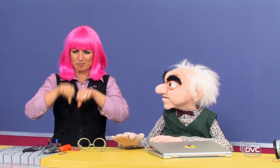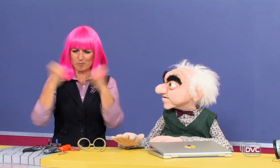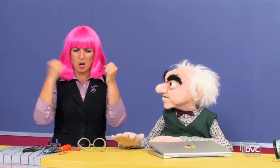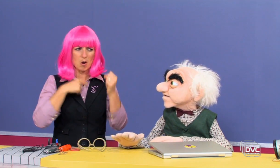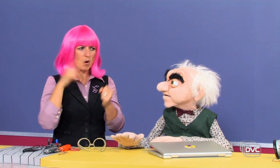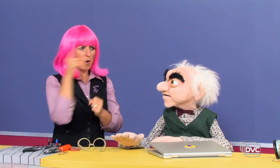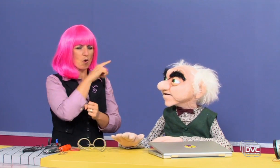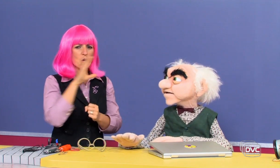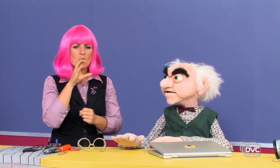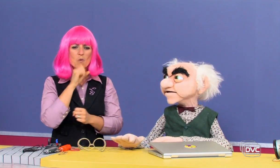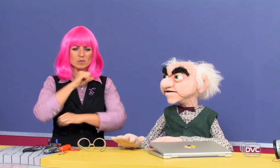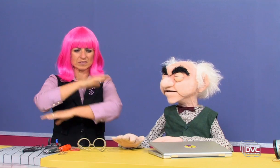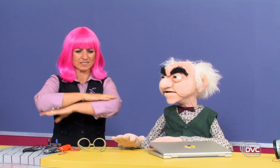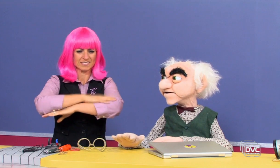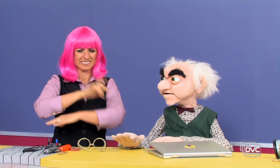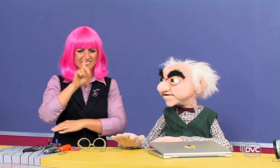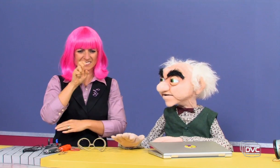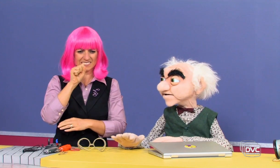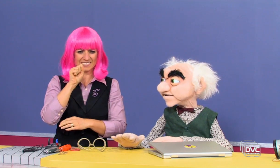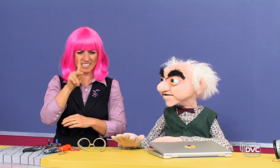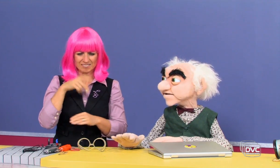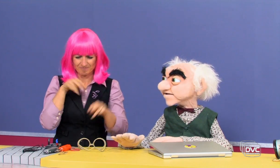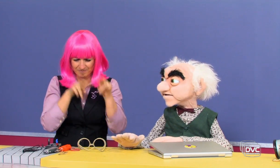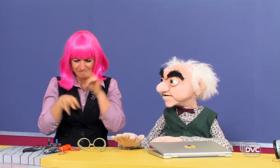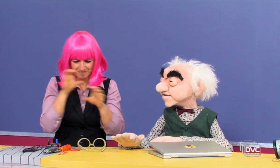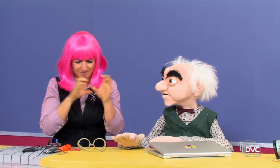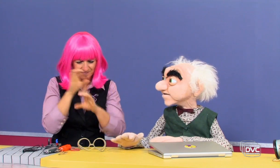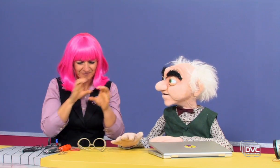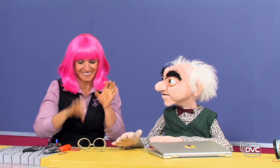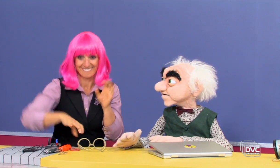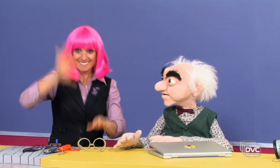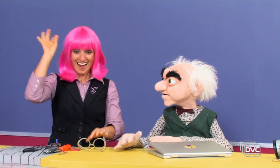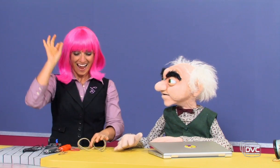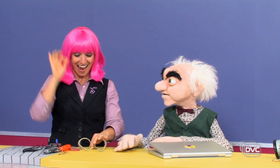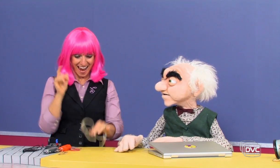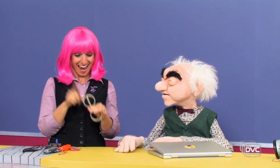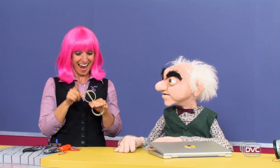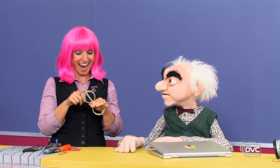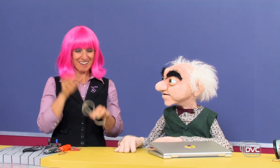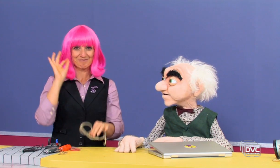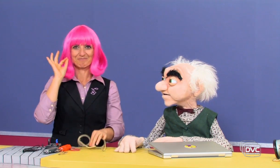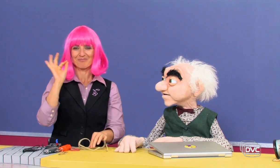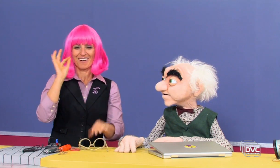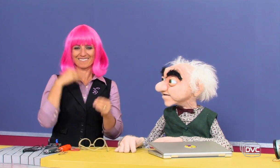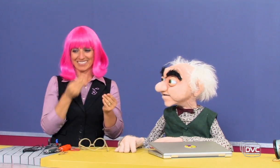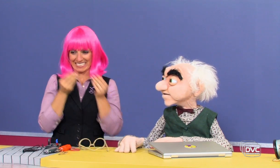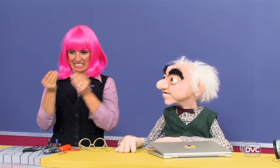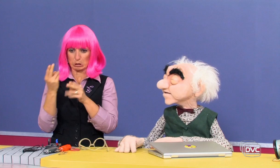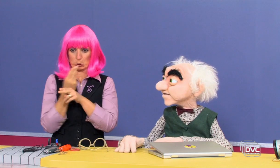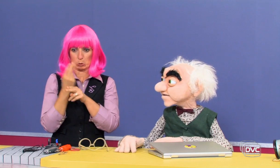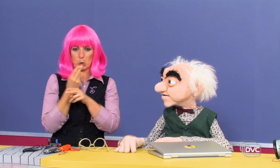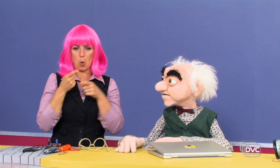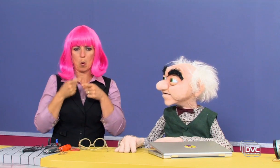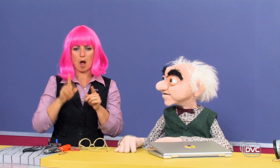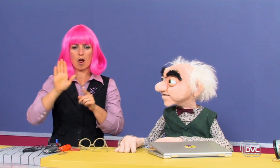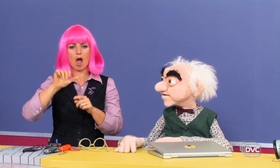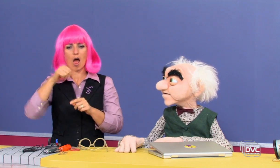broke. I went to his old desk and looked around and found these. I thought, perfect! He can use these while his